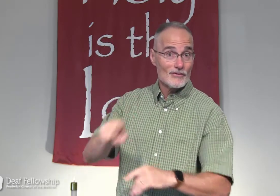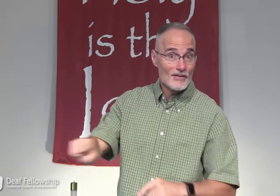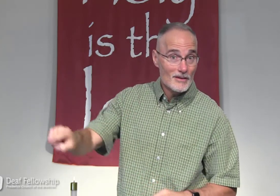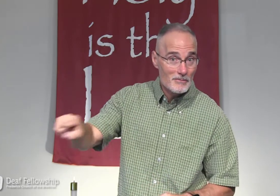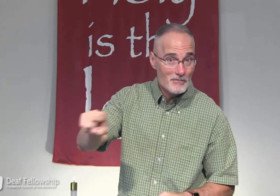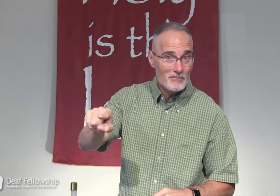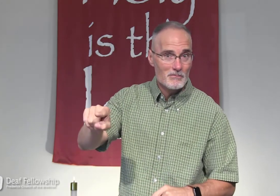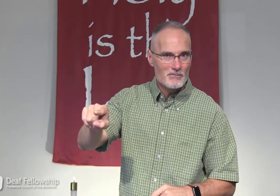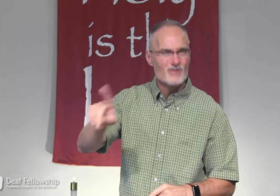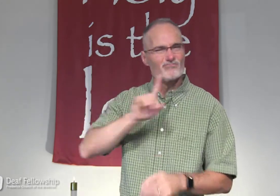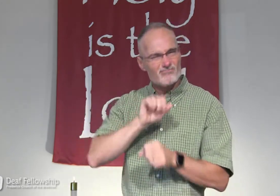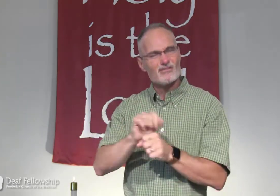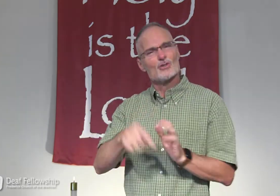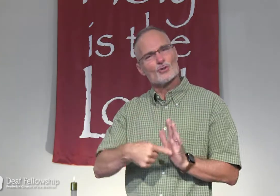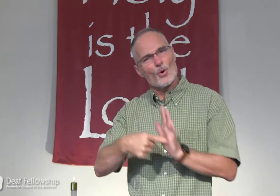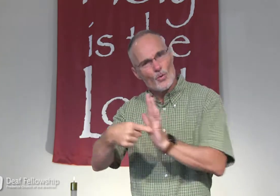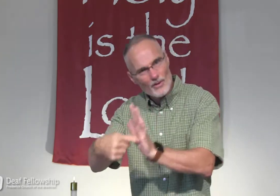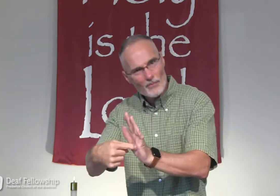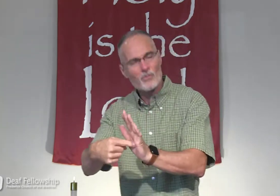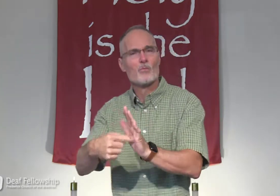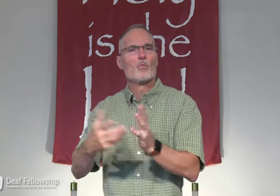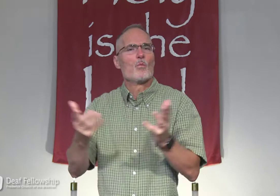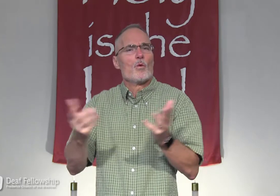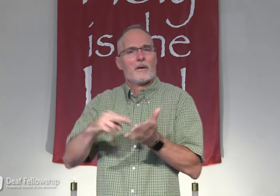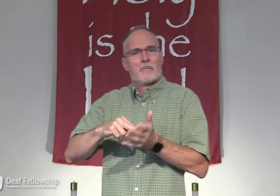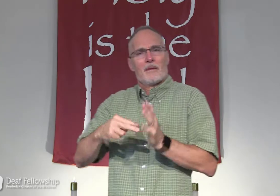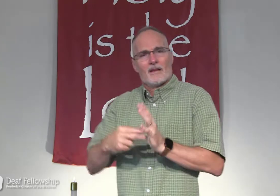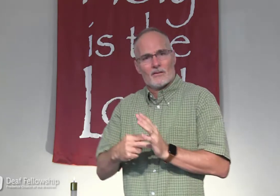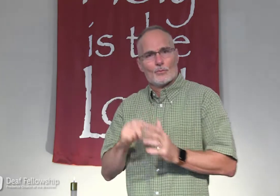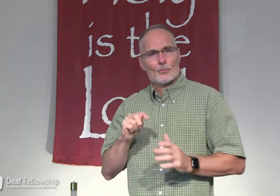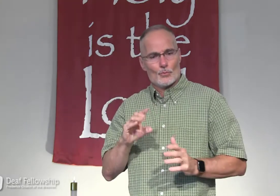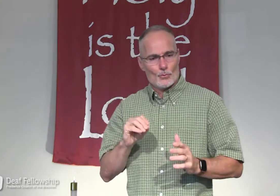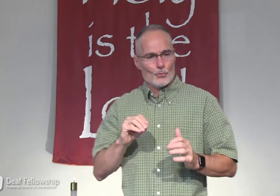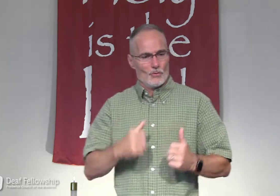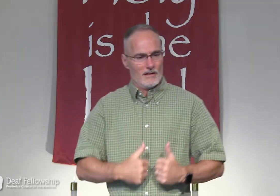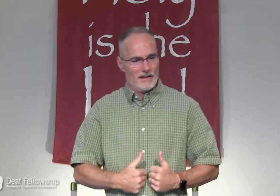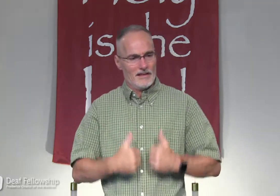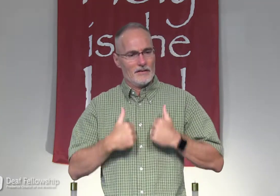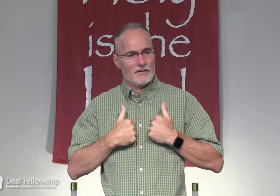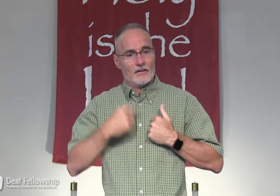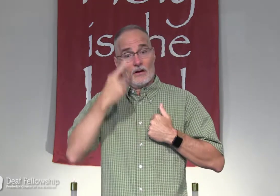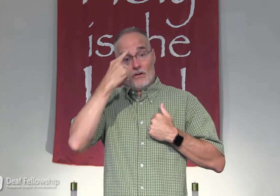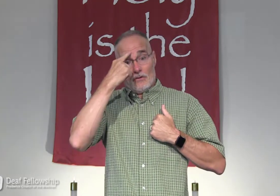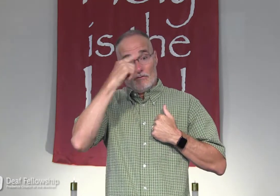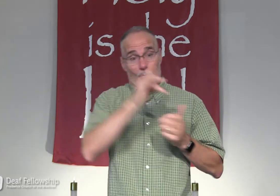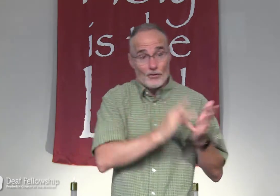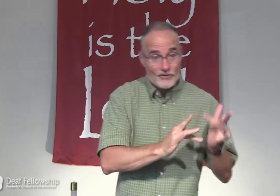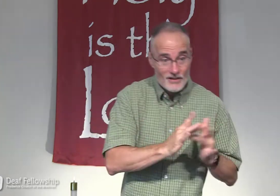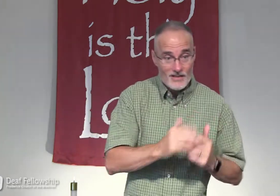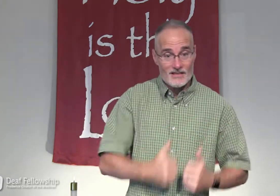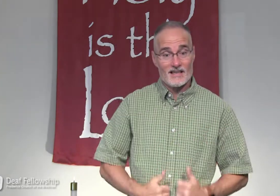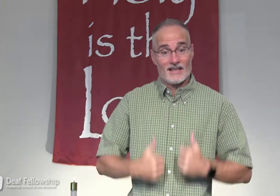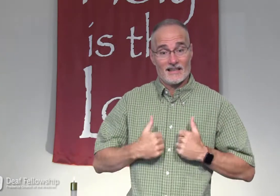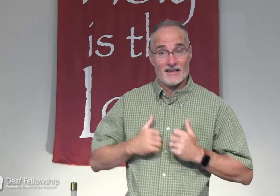and concern and compassion for them. He showed them what it meant to